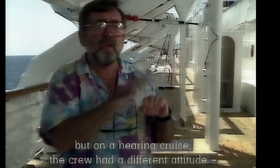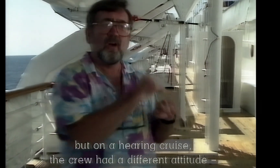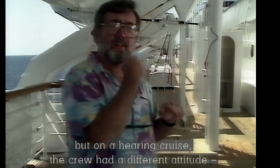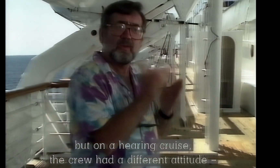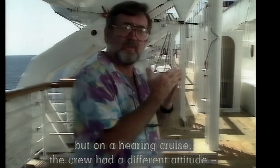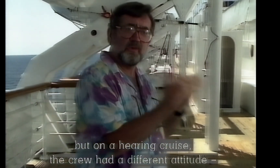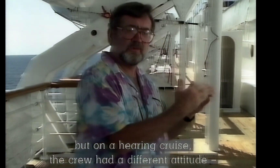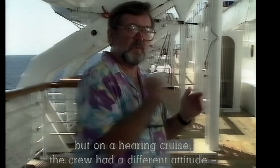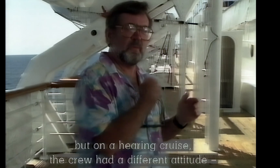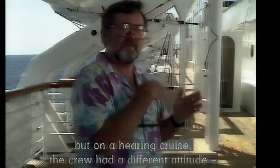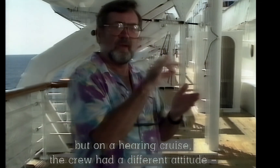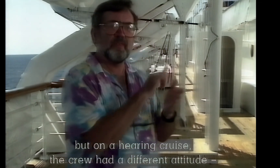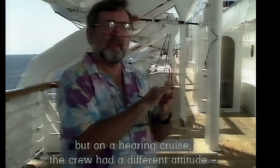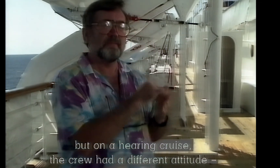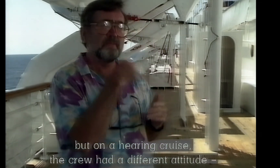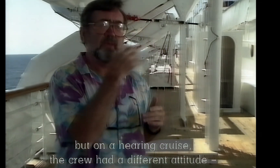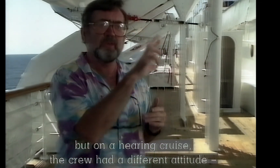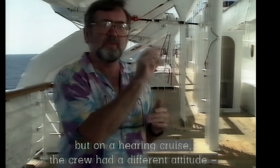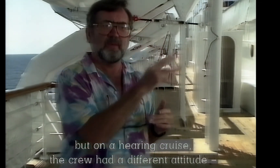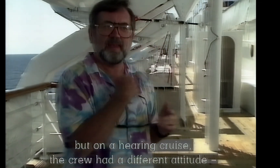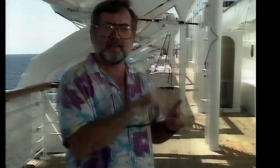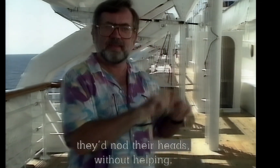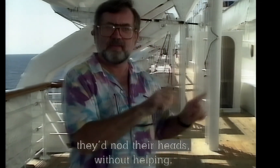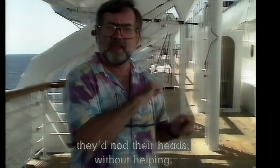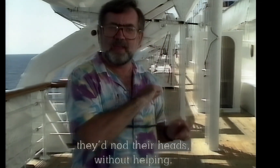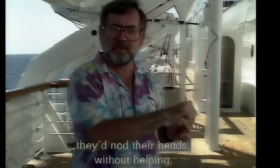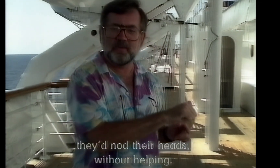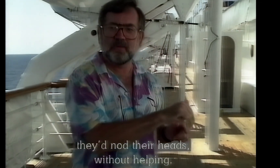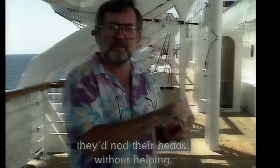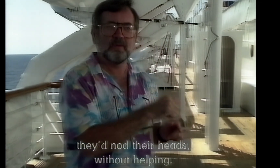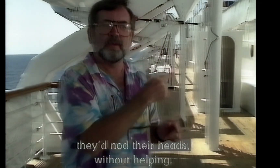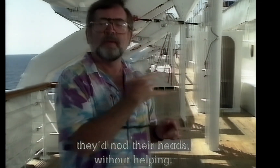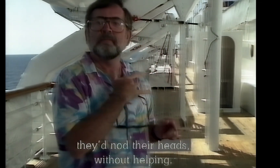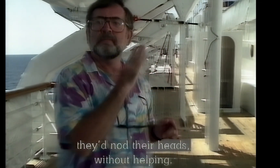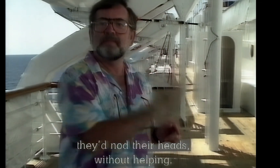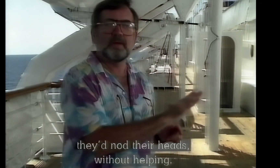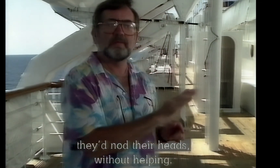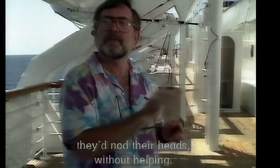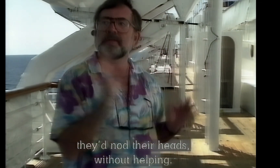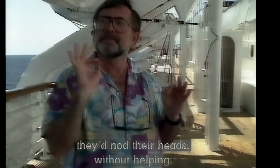I discovered that the crew had a different attitude. They tended to nod their heads without helping.